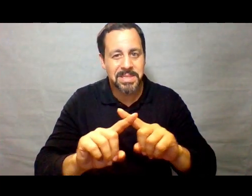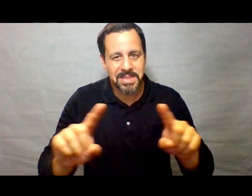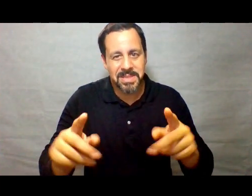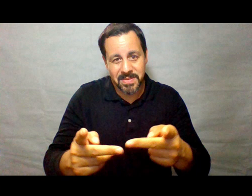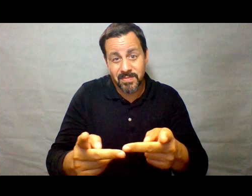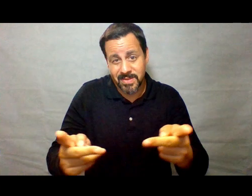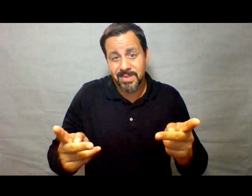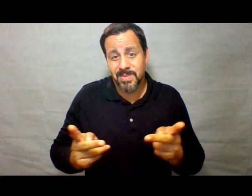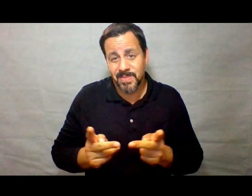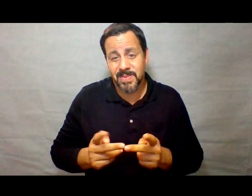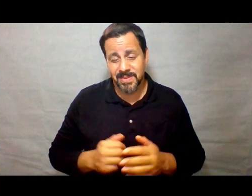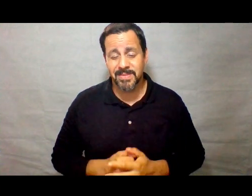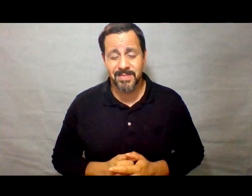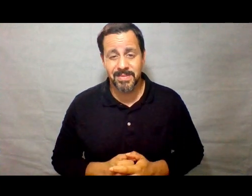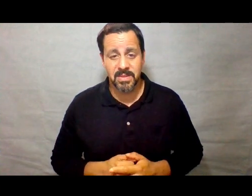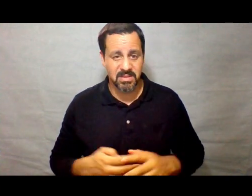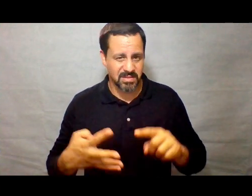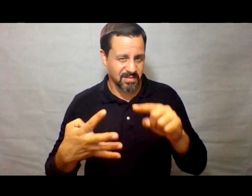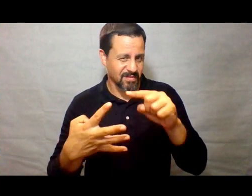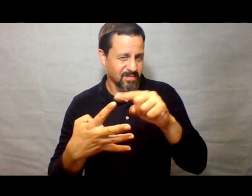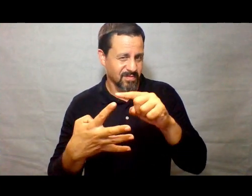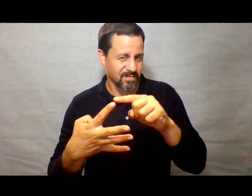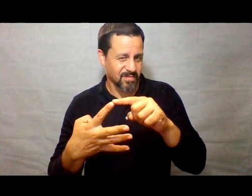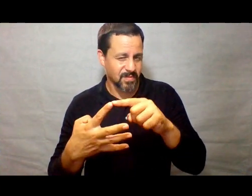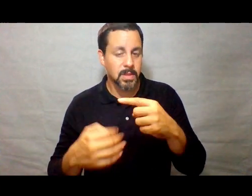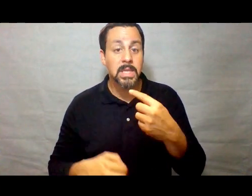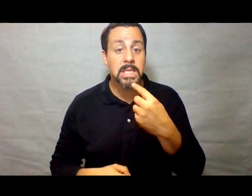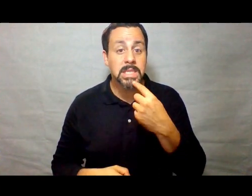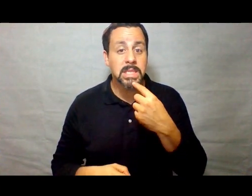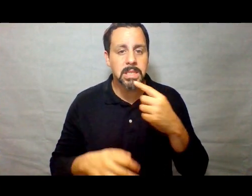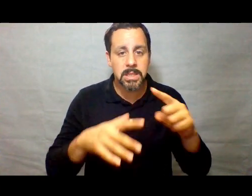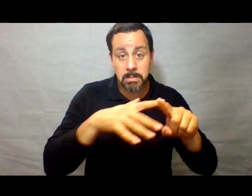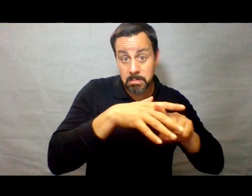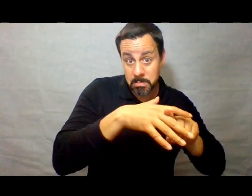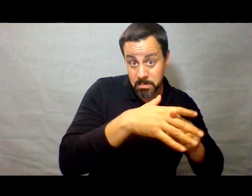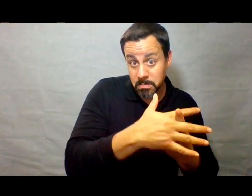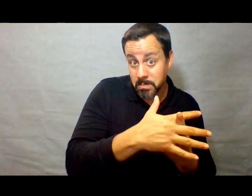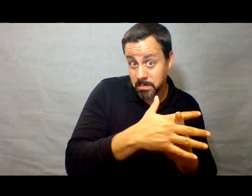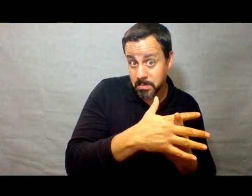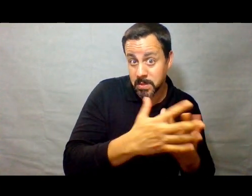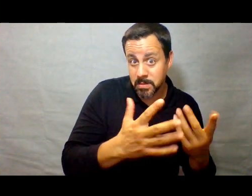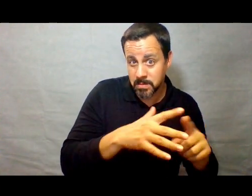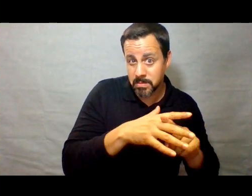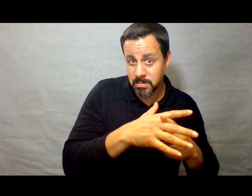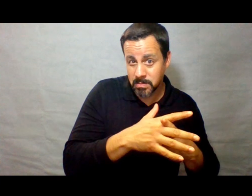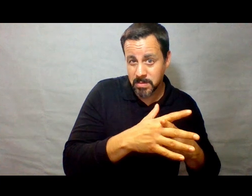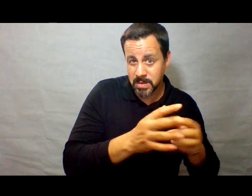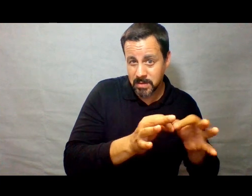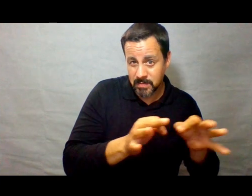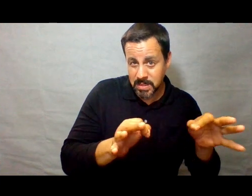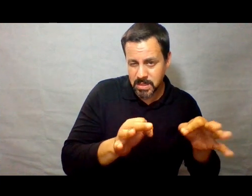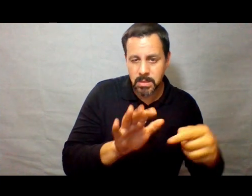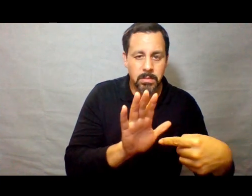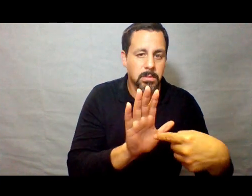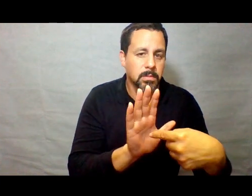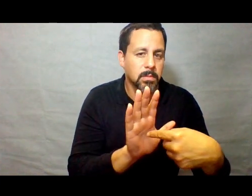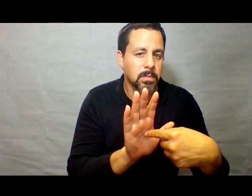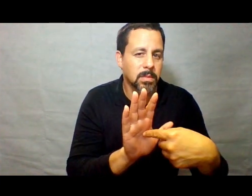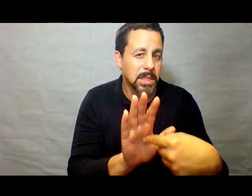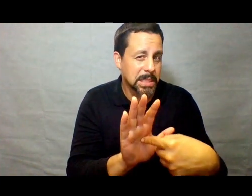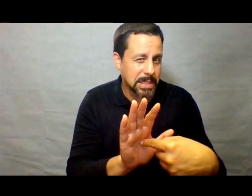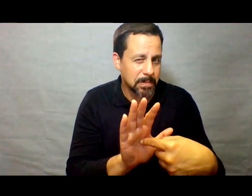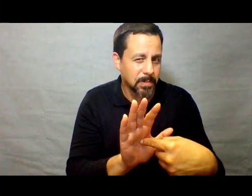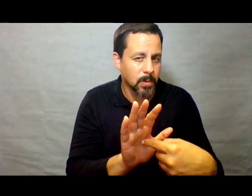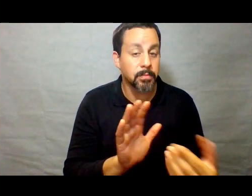The location of the time modal can be in several places within a sentence. It can be placed in the